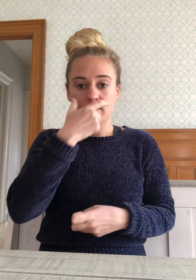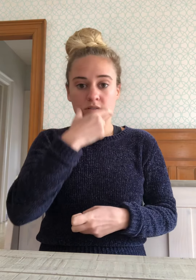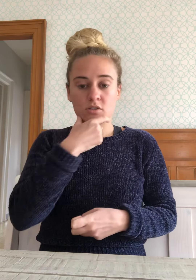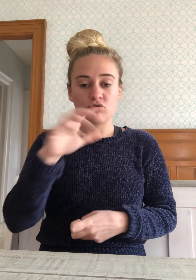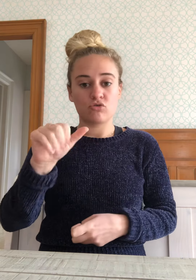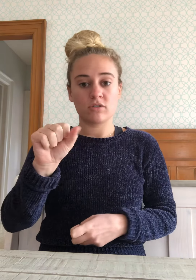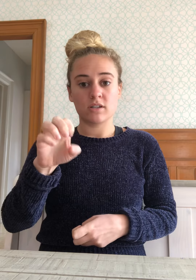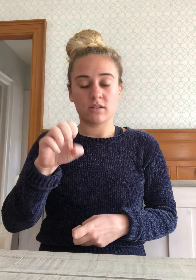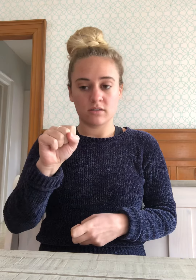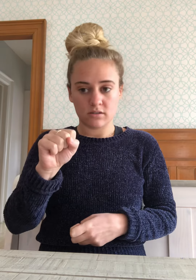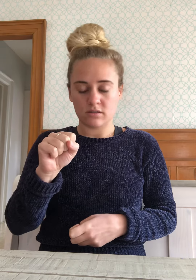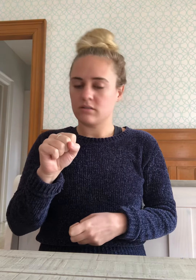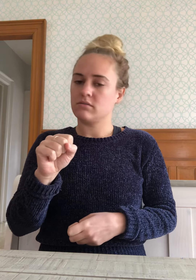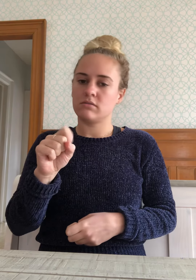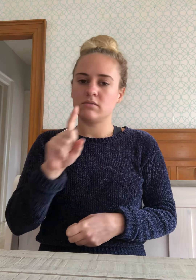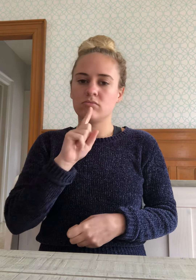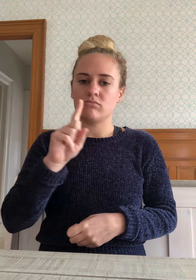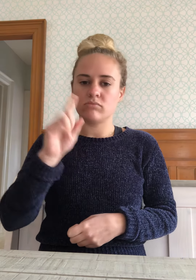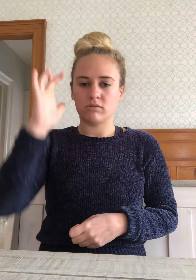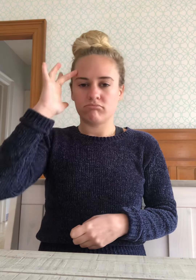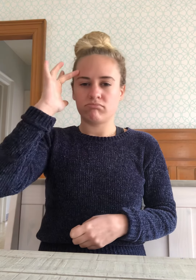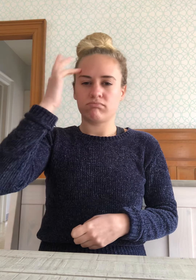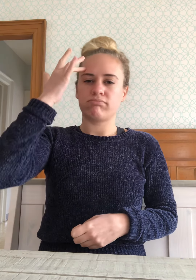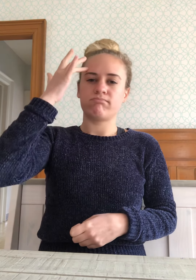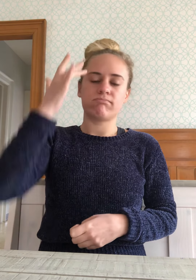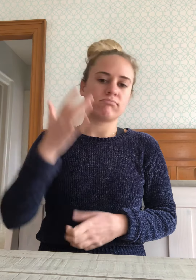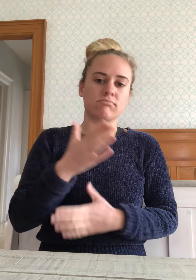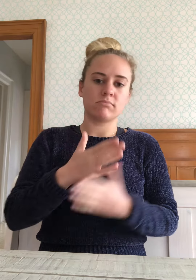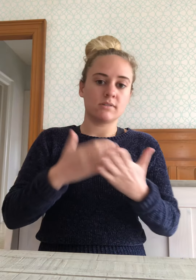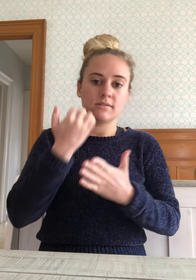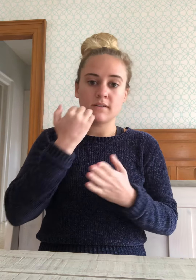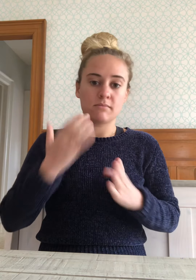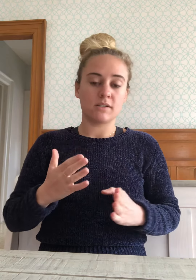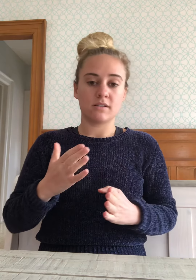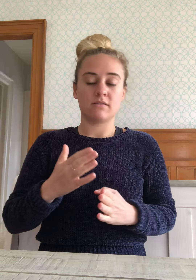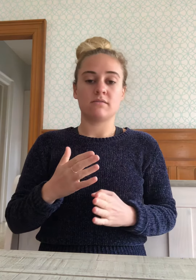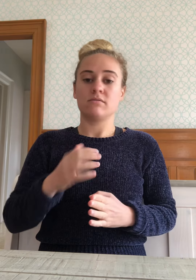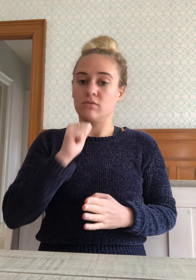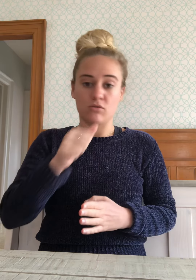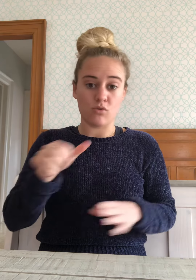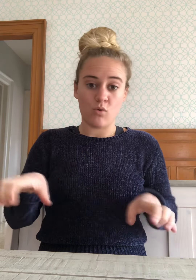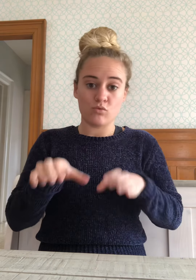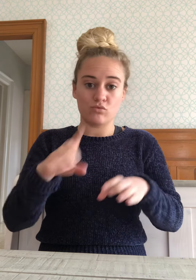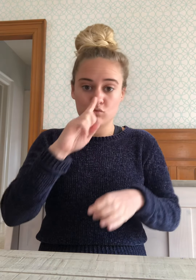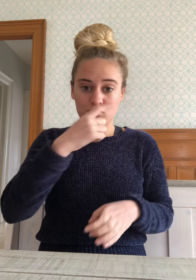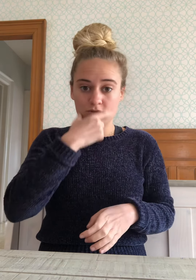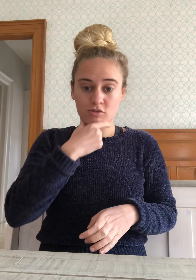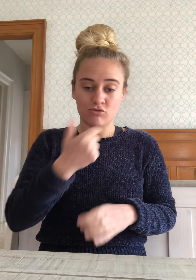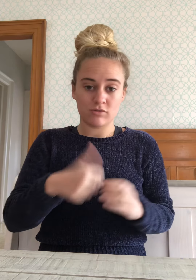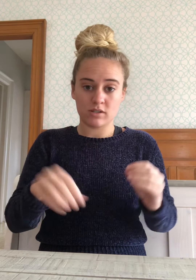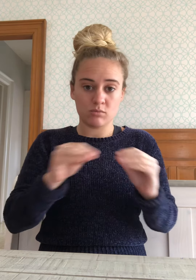dentist's side that lead some dentists to not do dentures anymore. And you can do dentures and you can be a